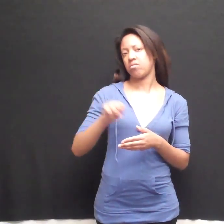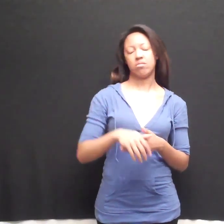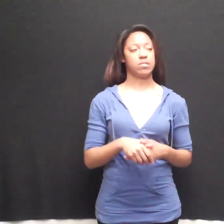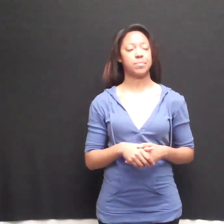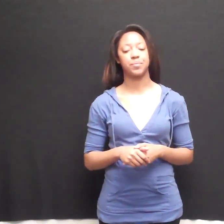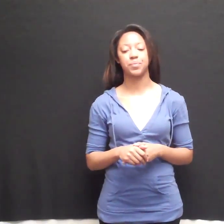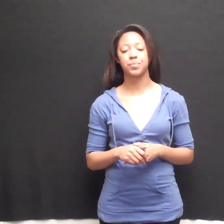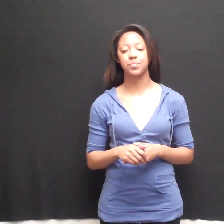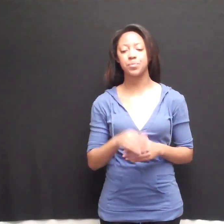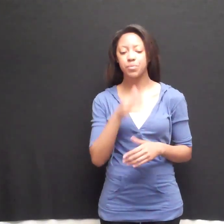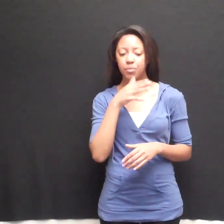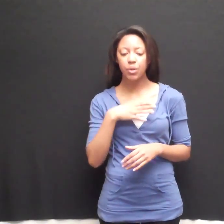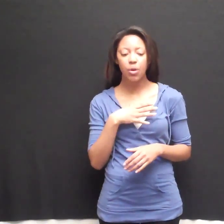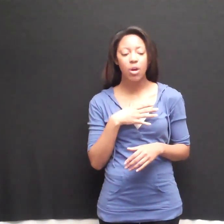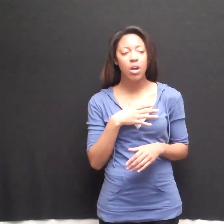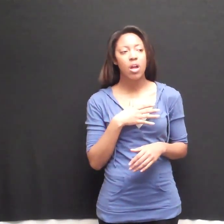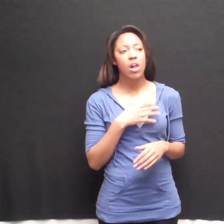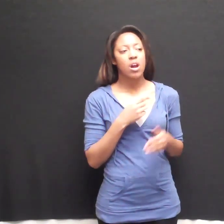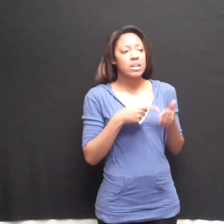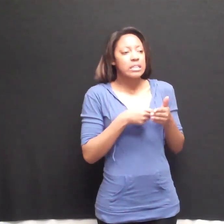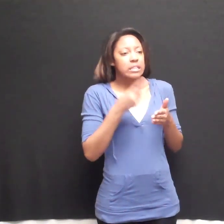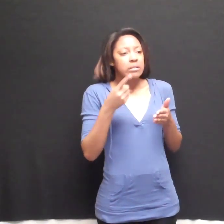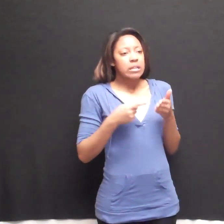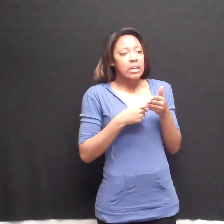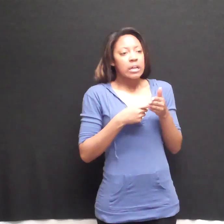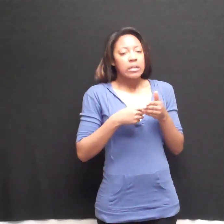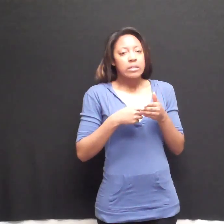Sometimes you work at a big machine and it's not working right.